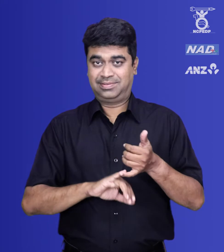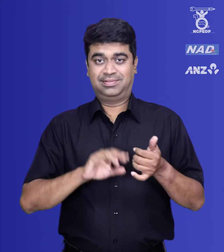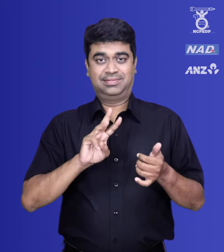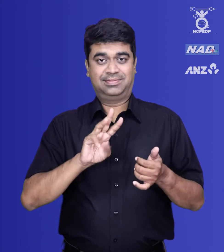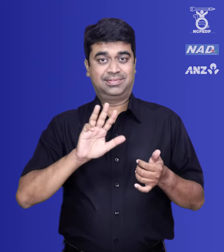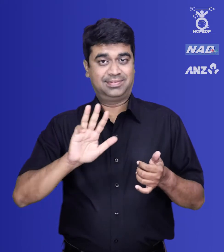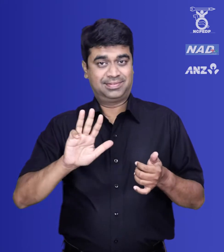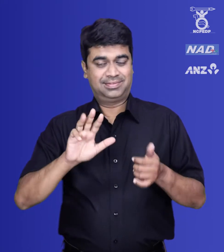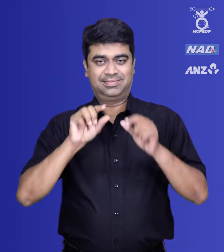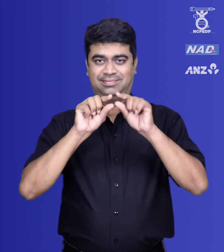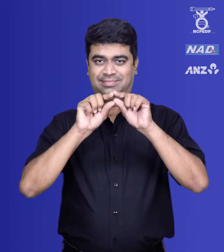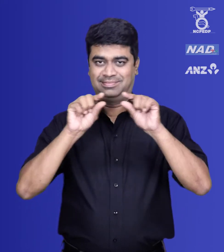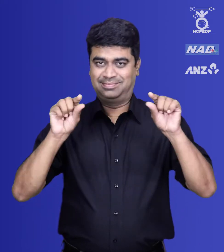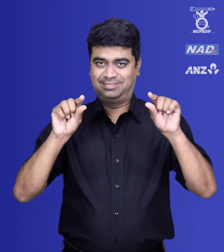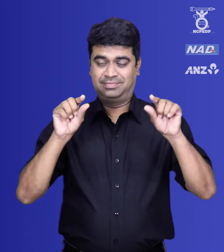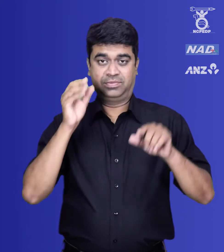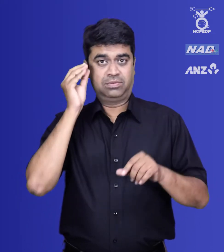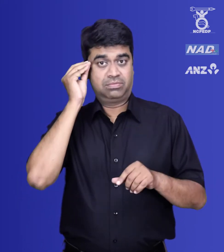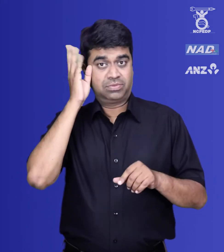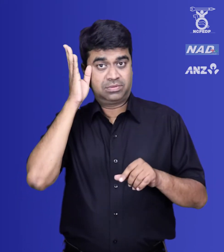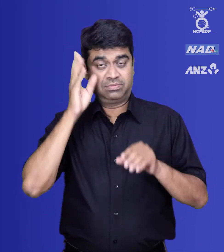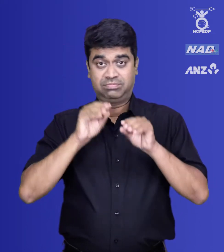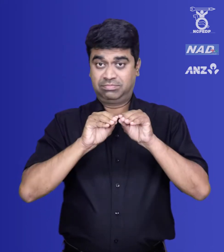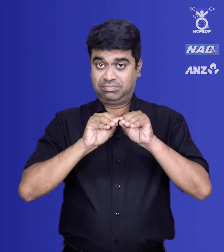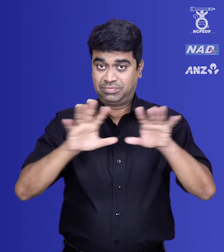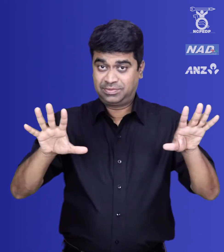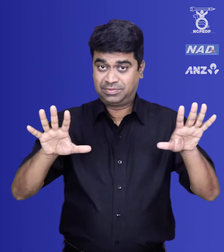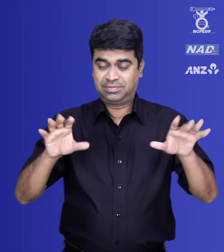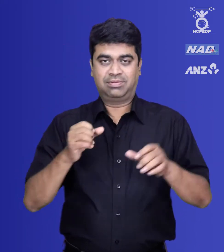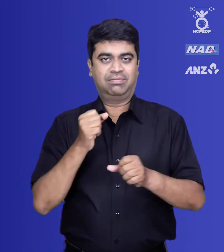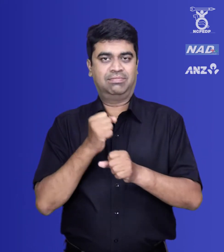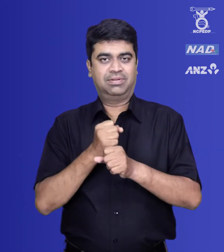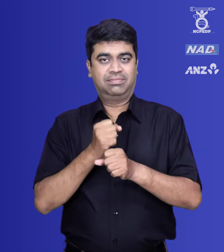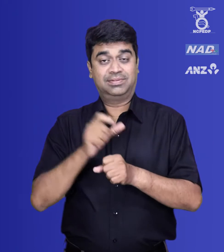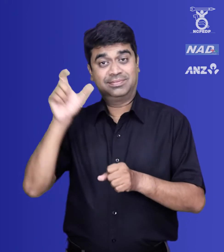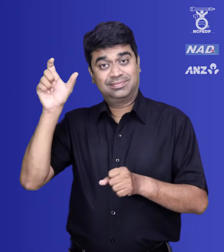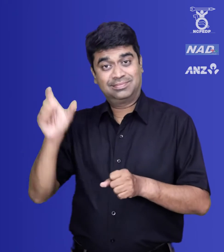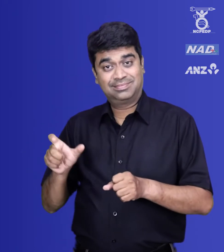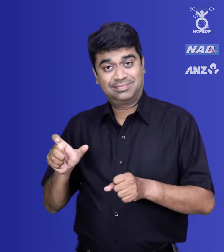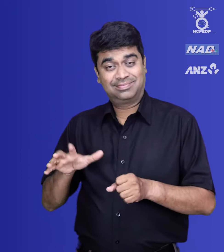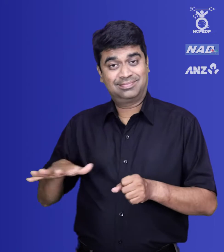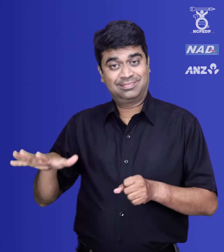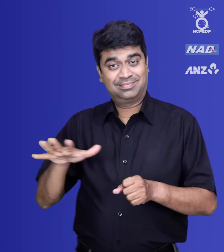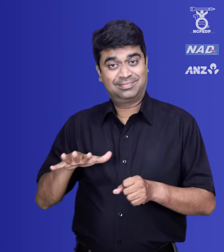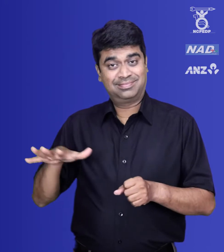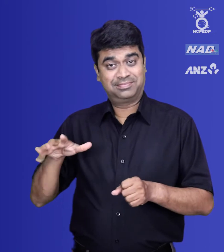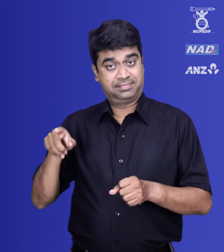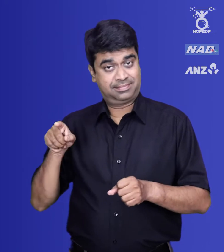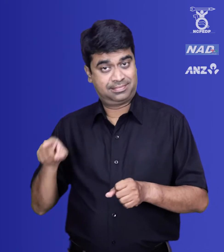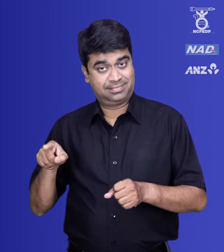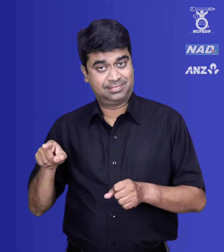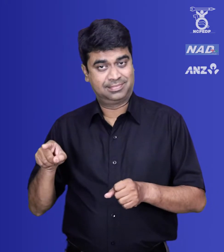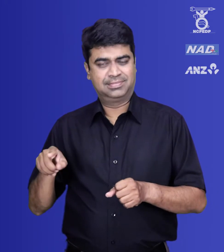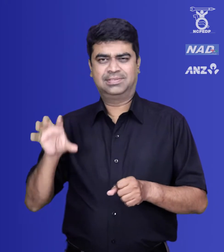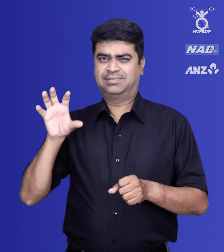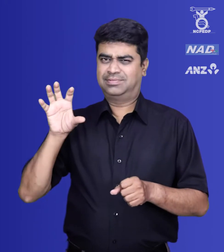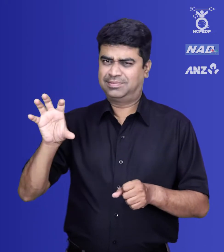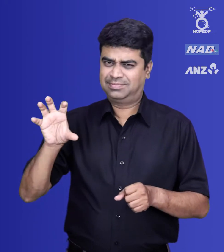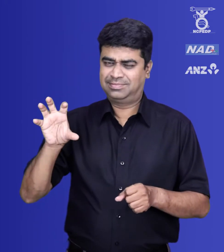(13.9) Awareness Campaigns. The appropriate government, in consultation with the